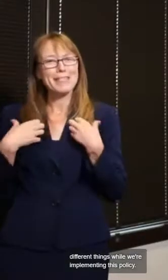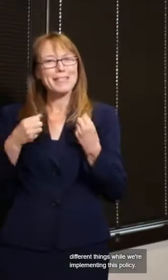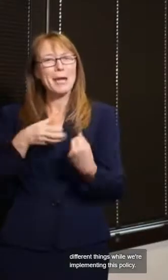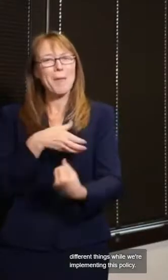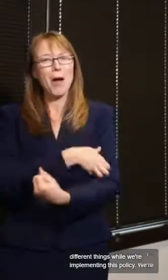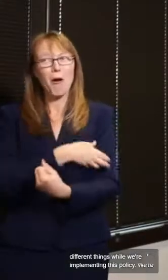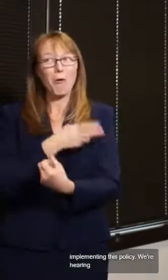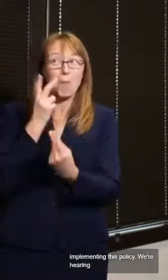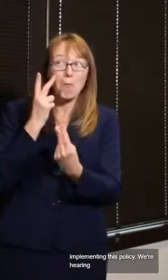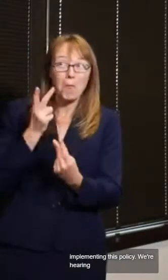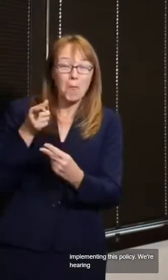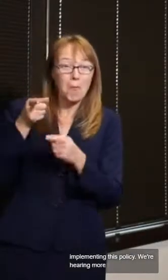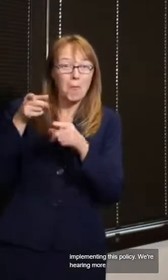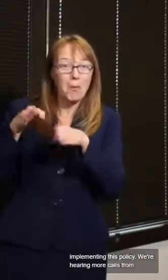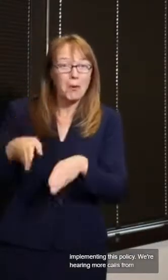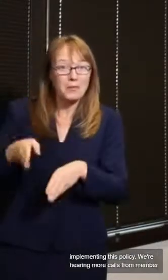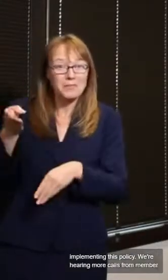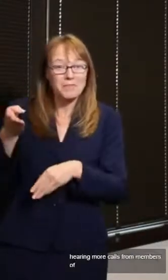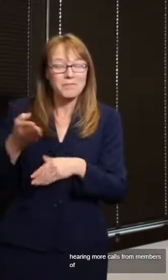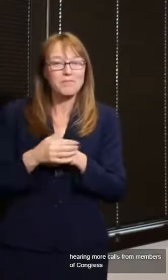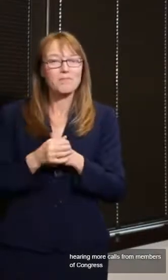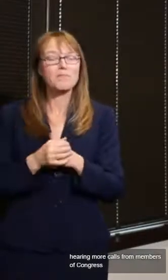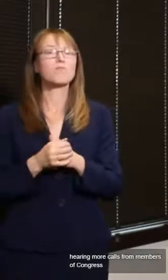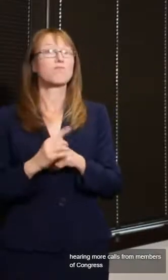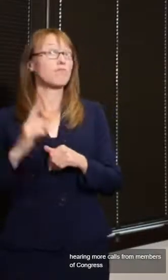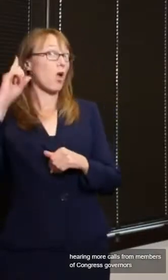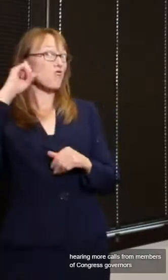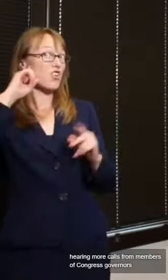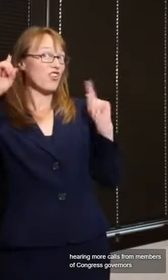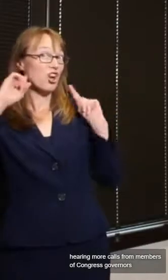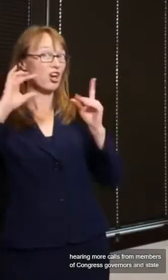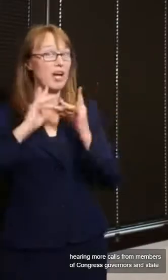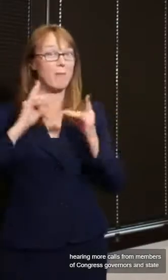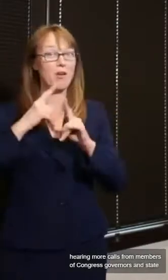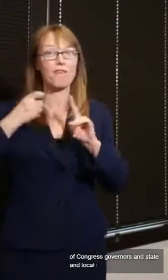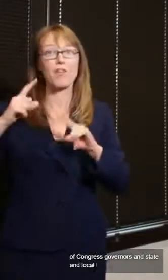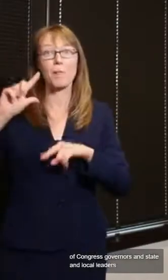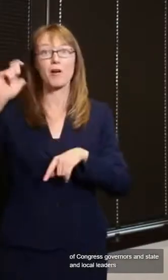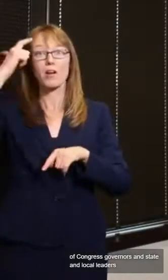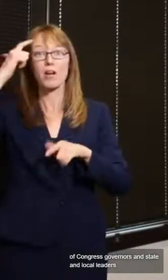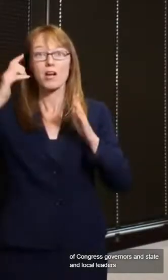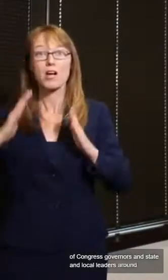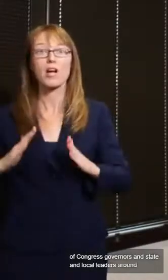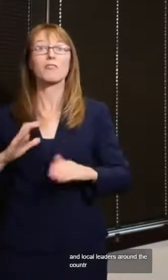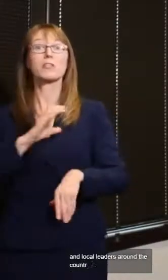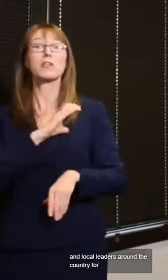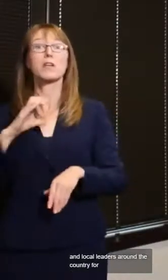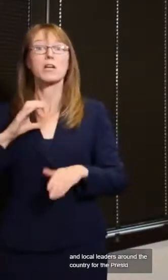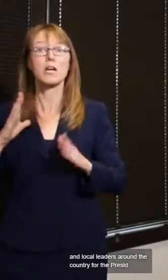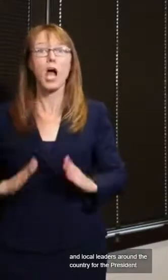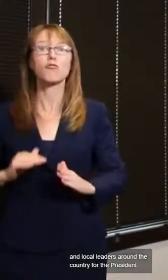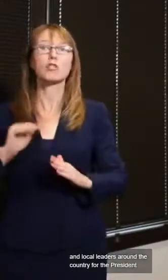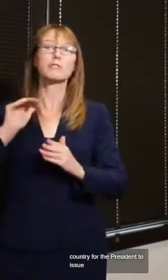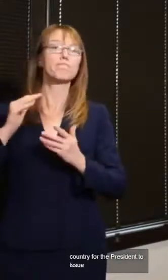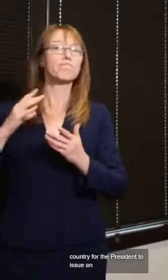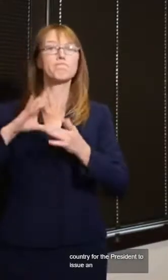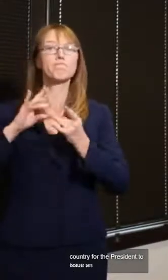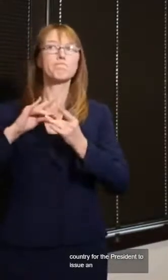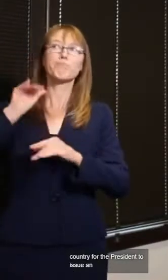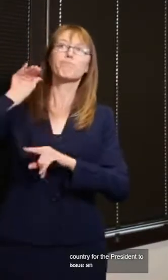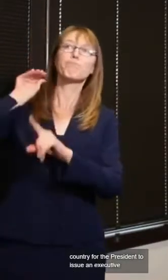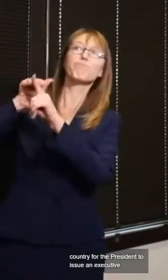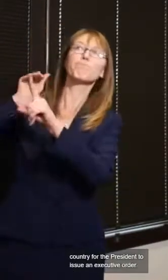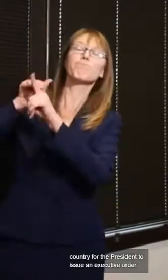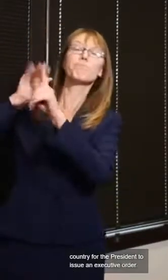We are hearing more calls from members of Congress, governors, and state and local leaders around the country for the president to issue an executive